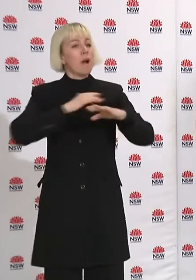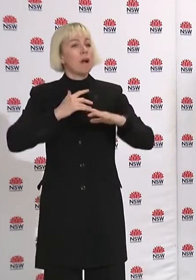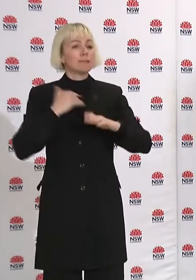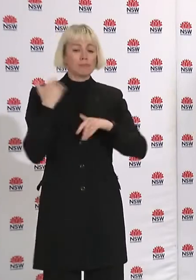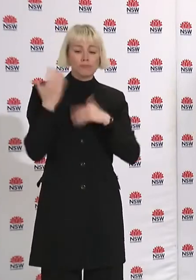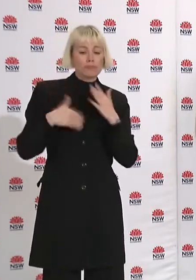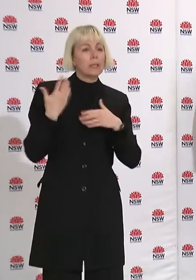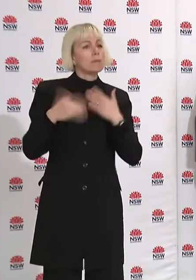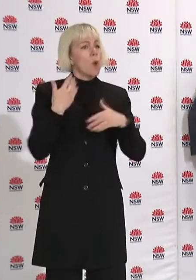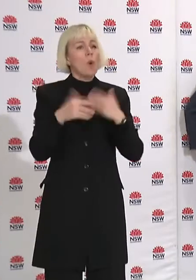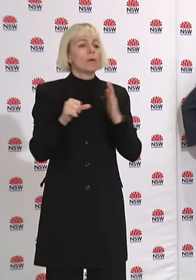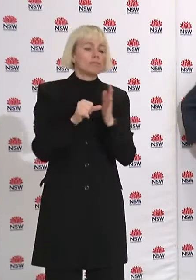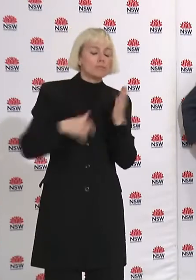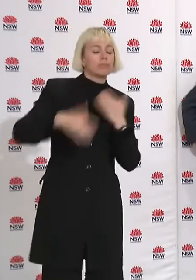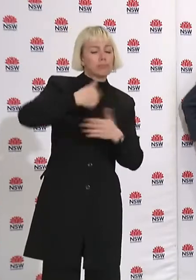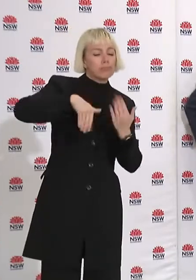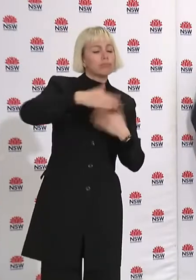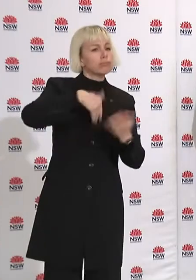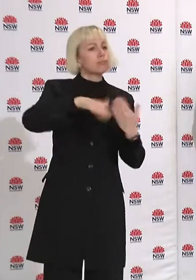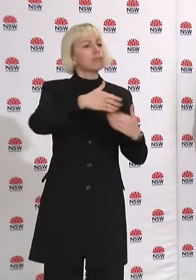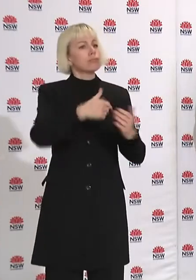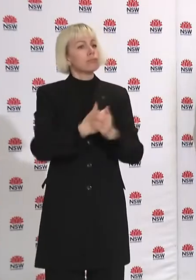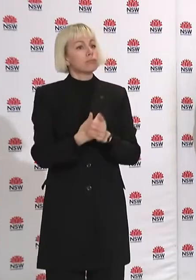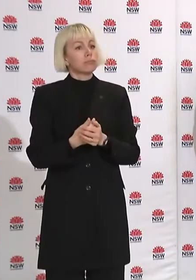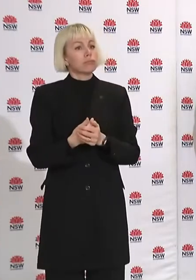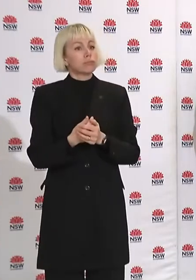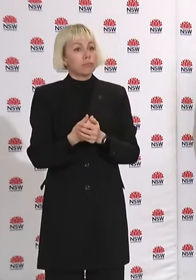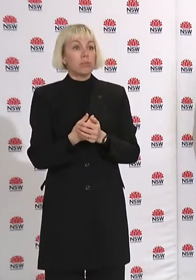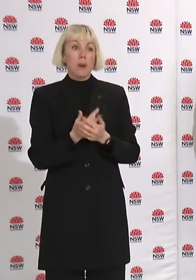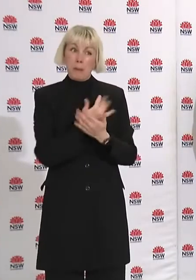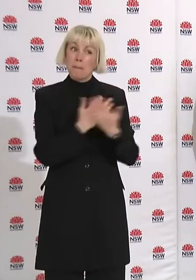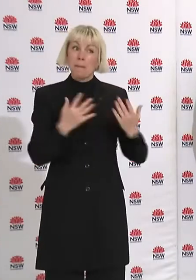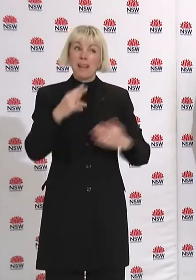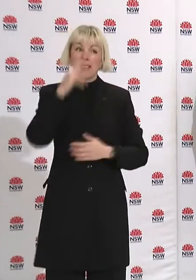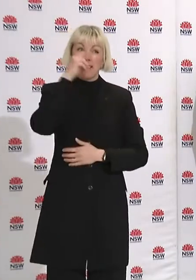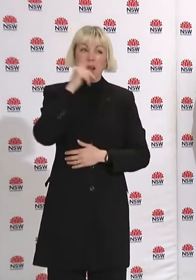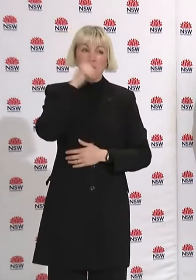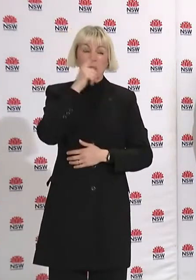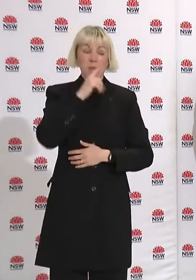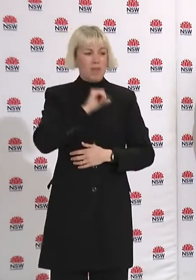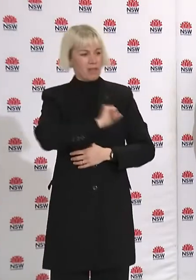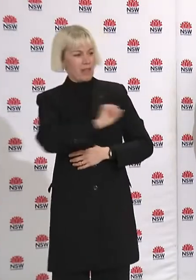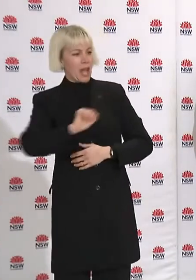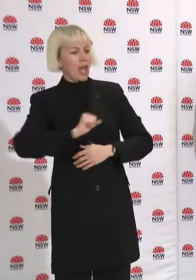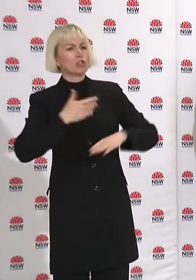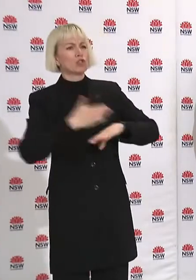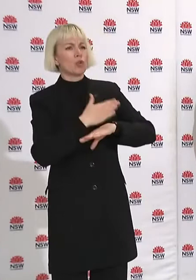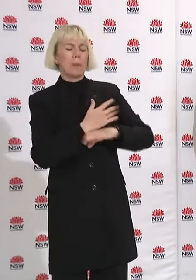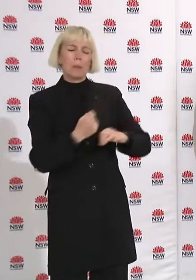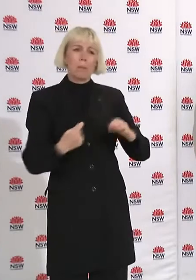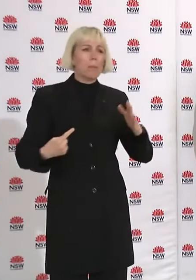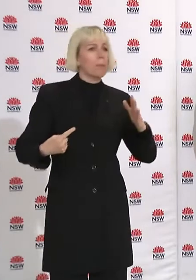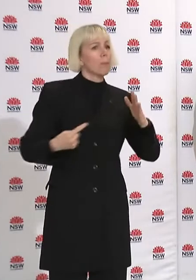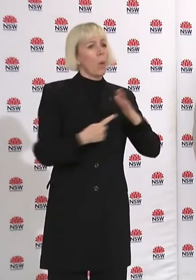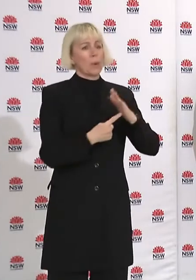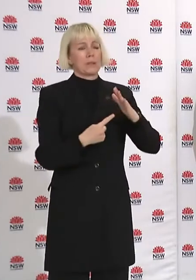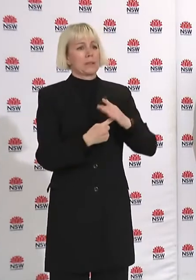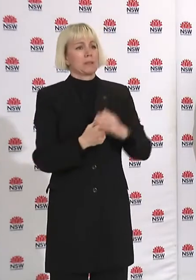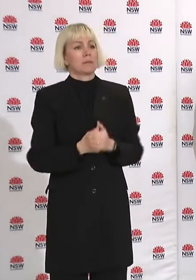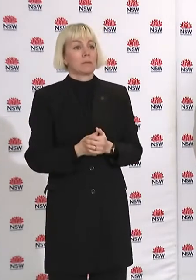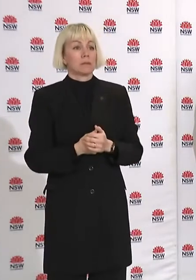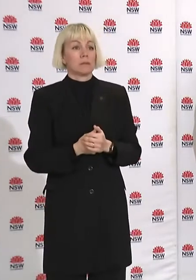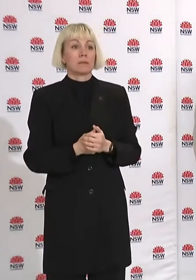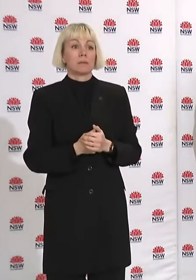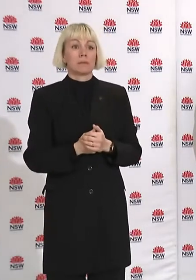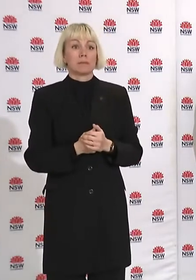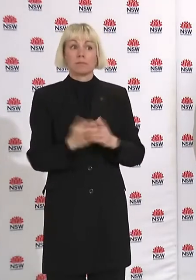group of workers in the 20 to 49-year-old age group in southwestern Sydney. Under 40s would not have been routinely